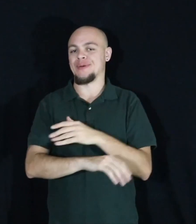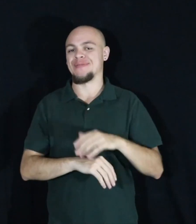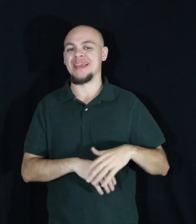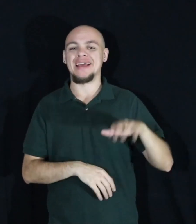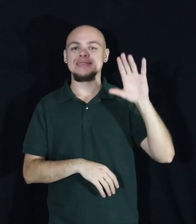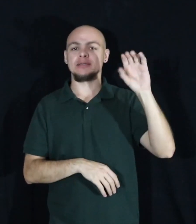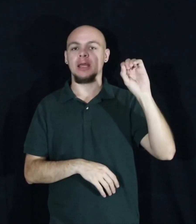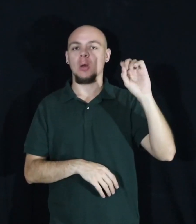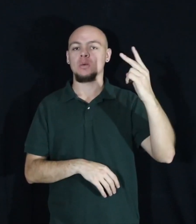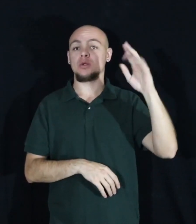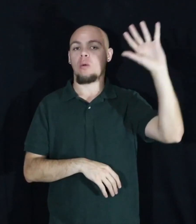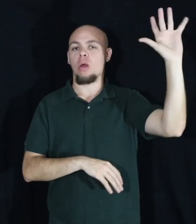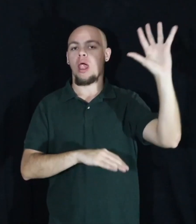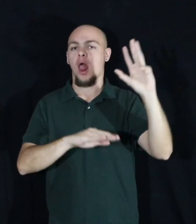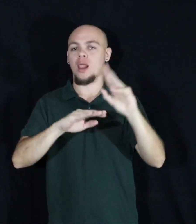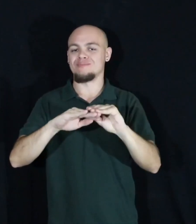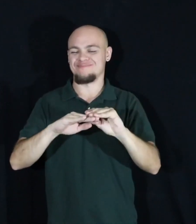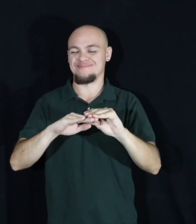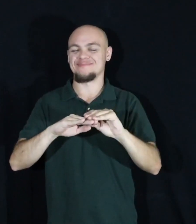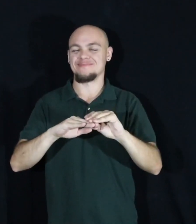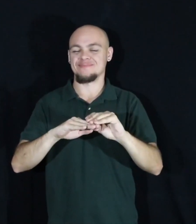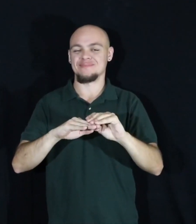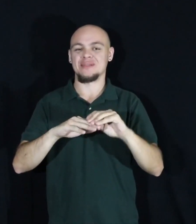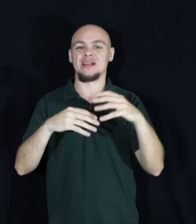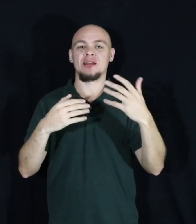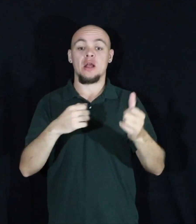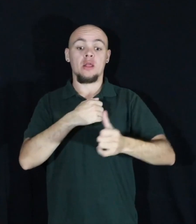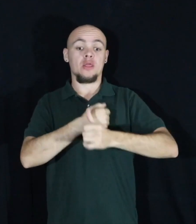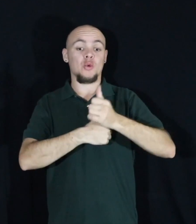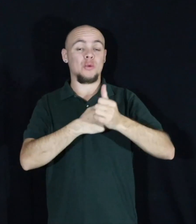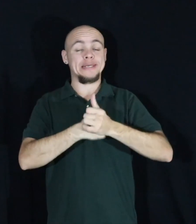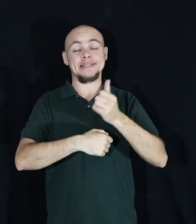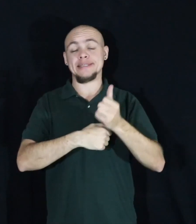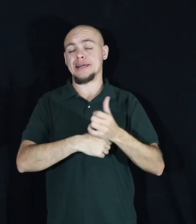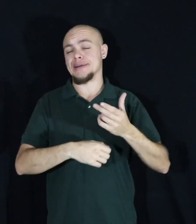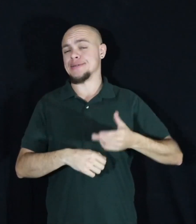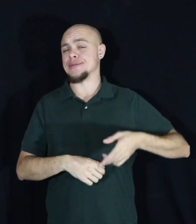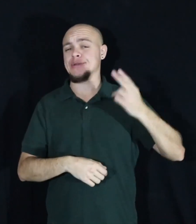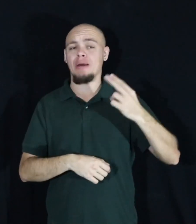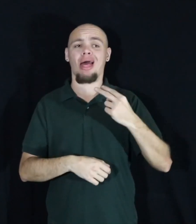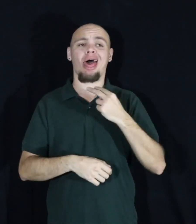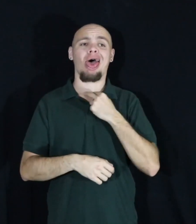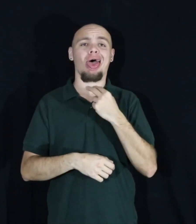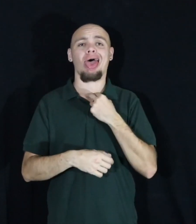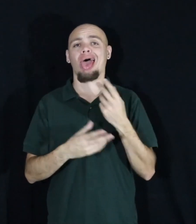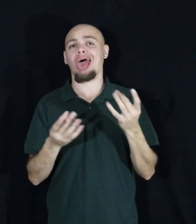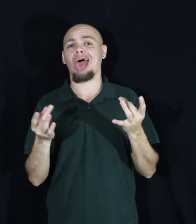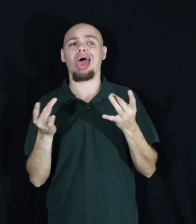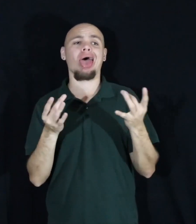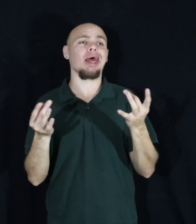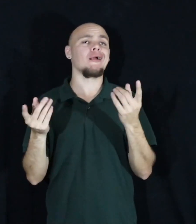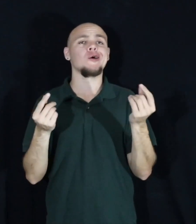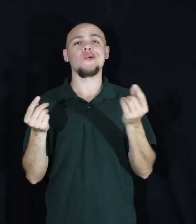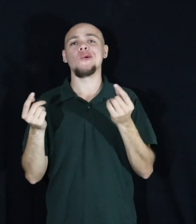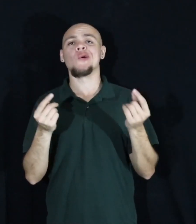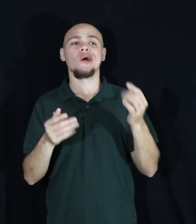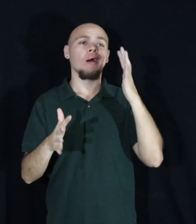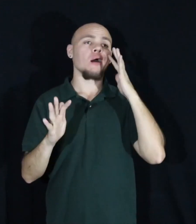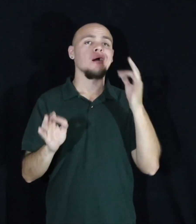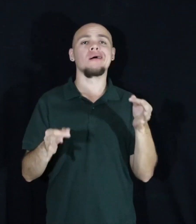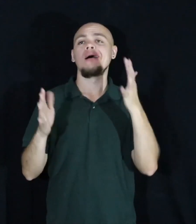of the atmosphere. The stakes are just too high to get stuck in this quagmire of